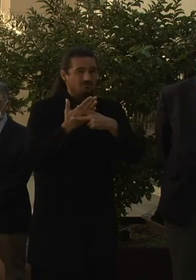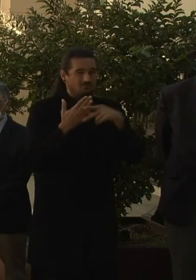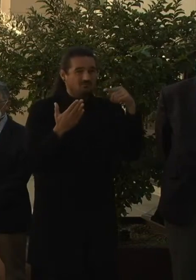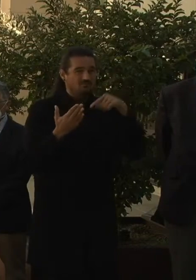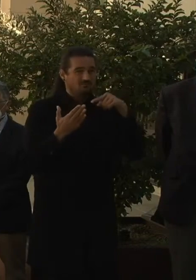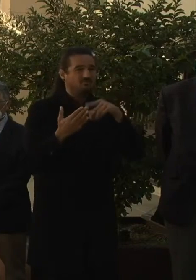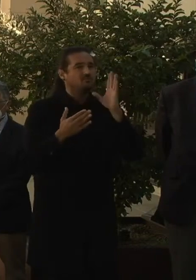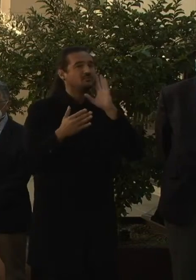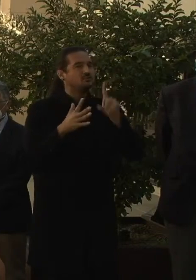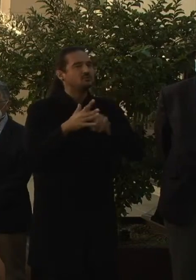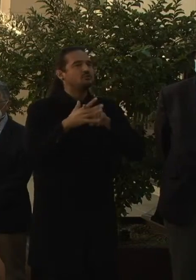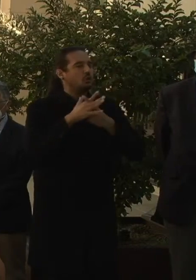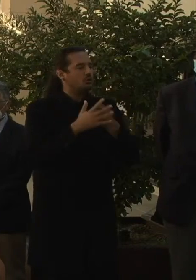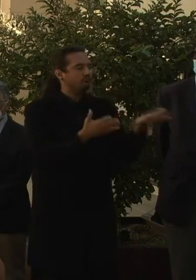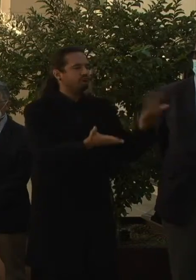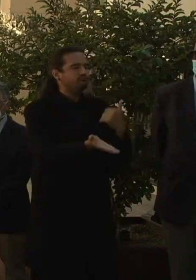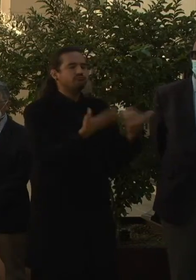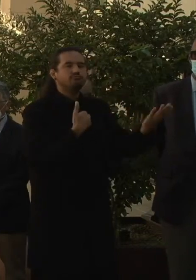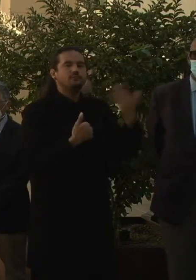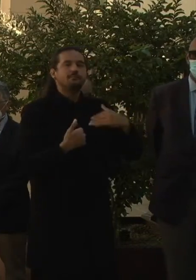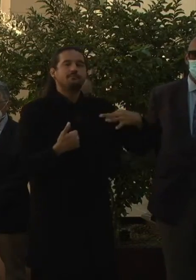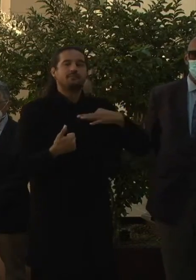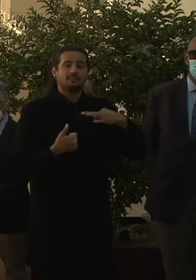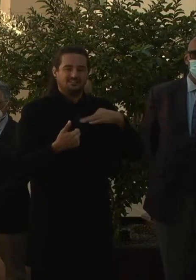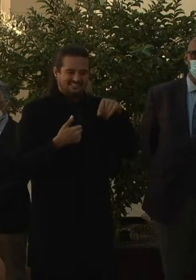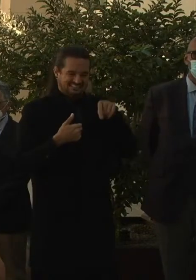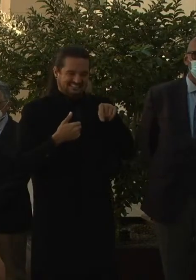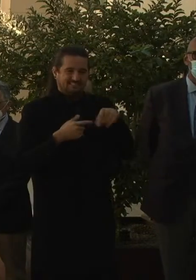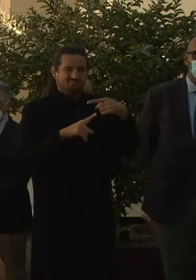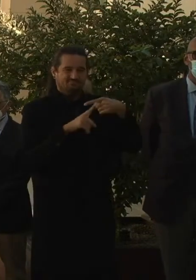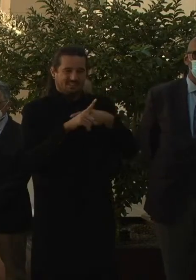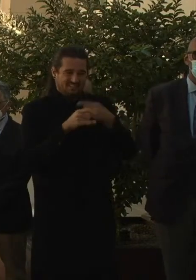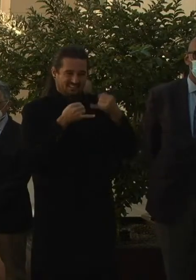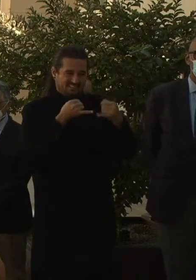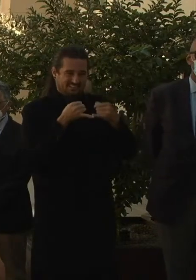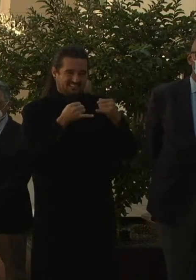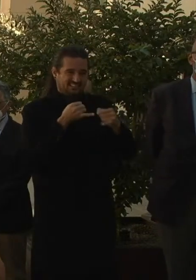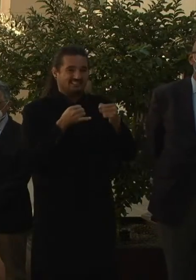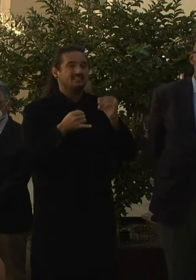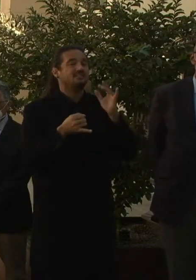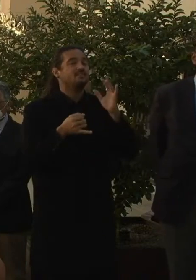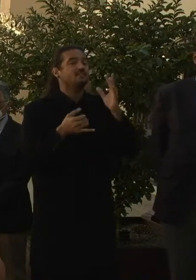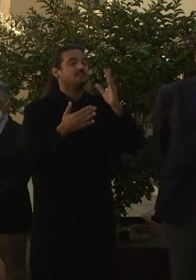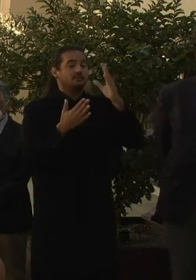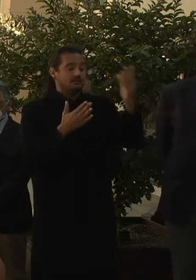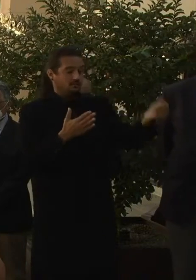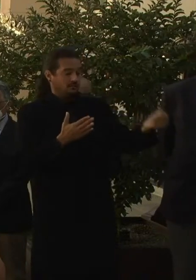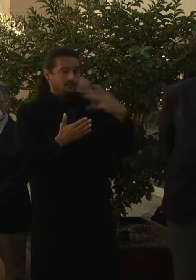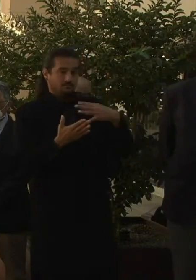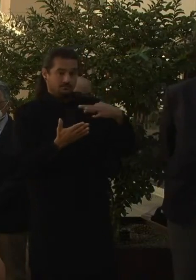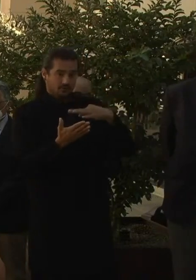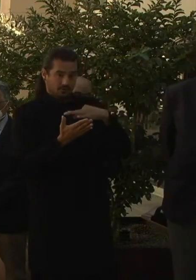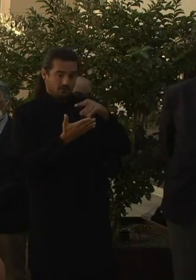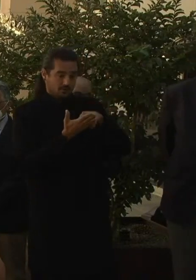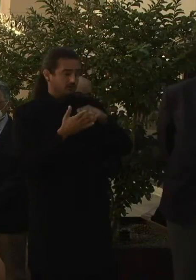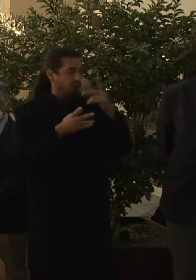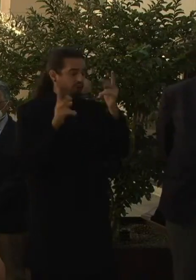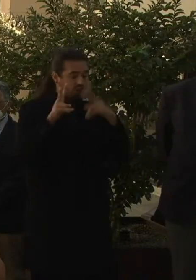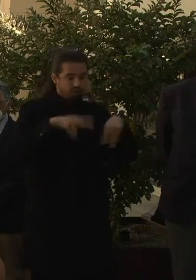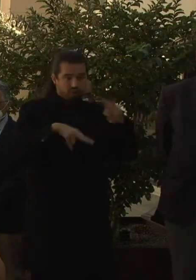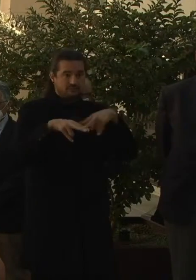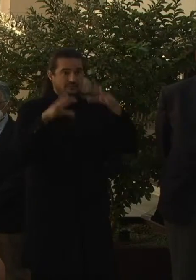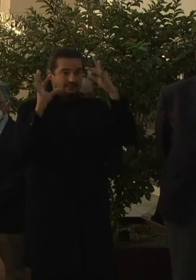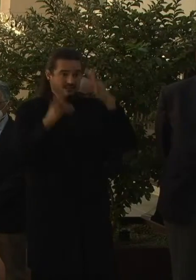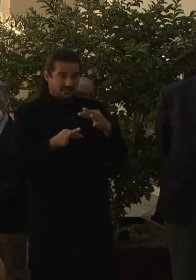the end of the month this week. And the turnaround in terms of making determination of awards is within 30 days. So